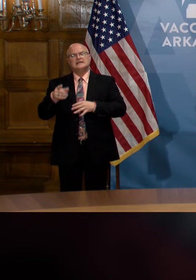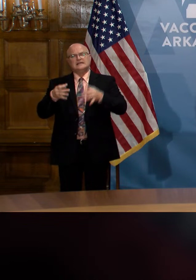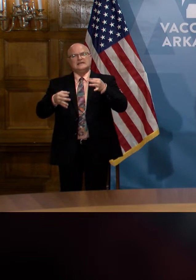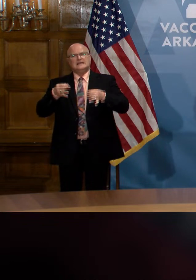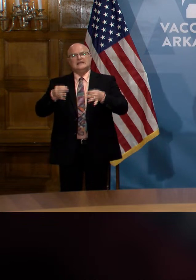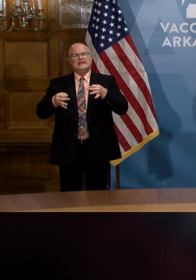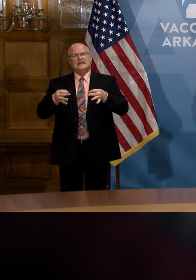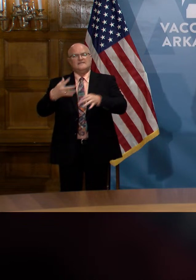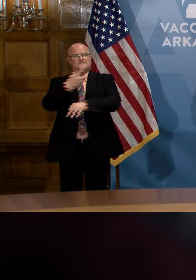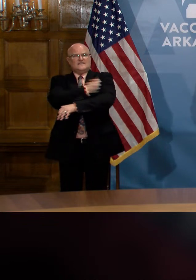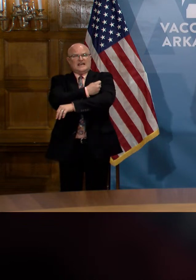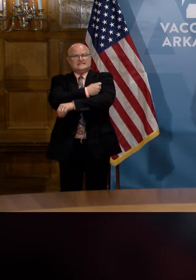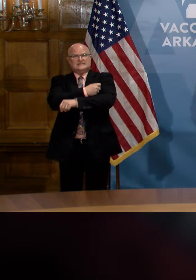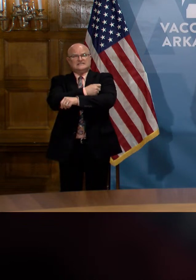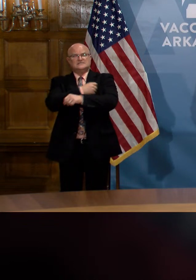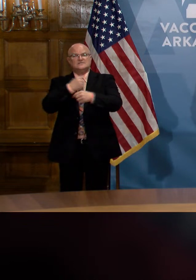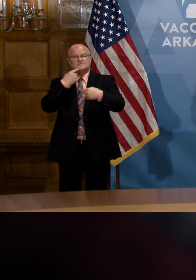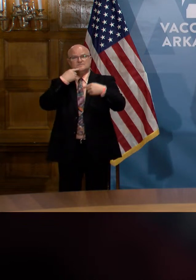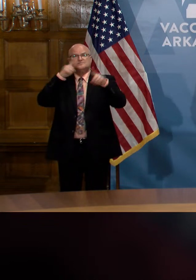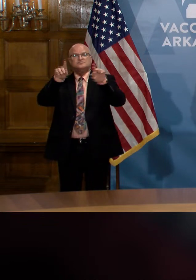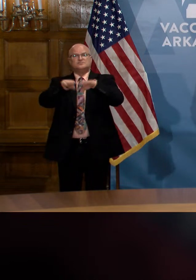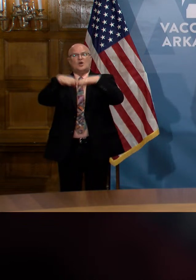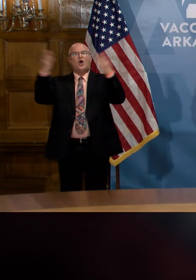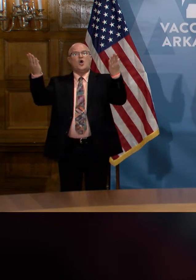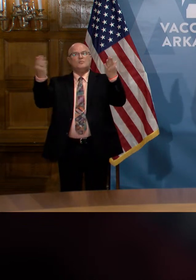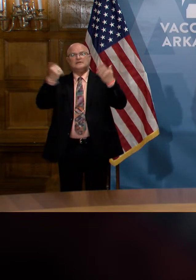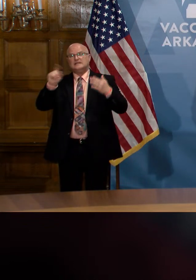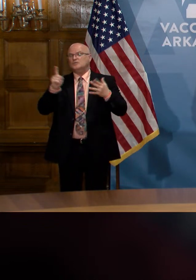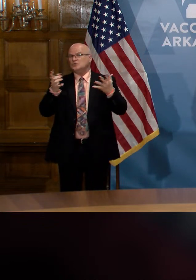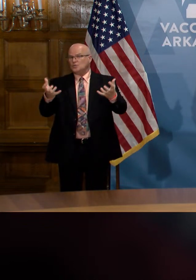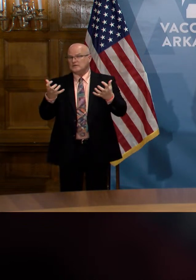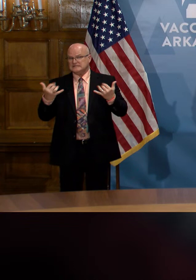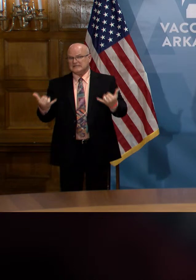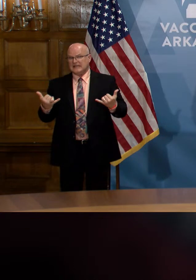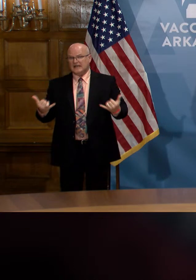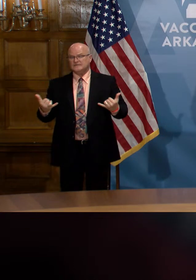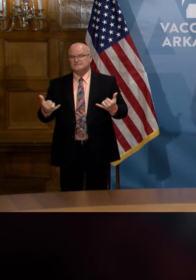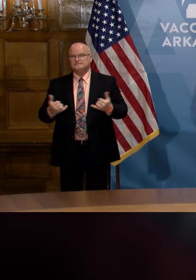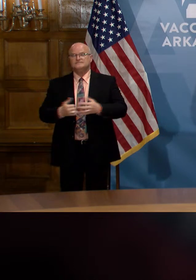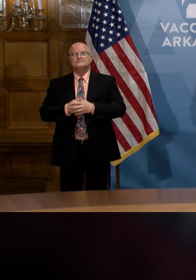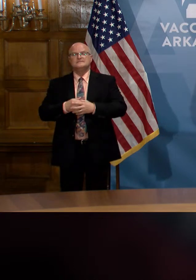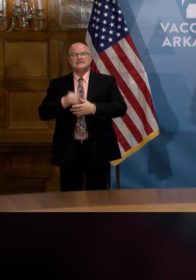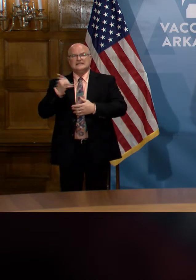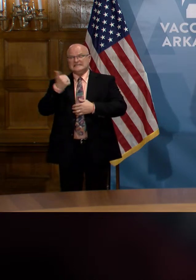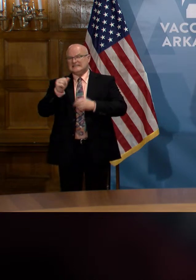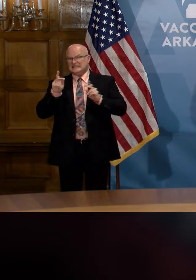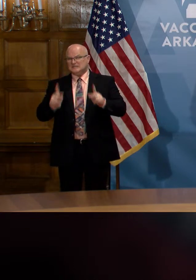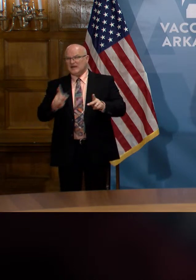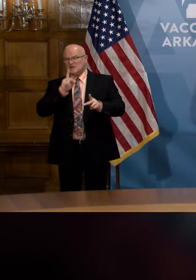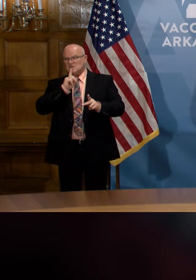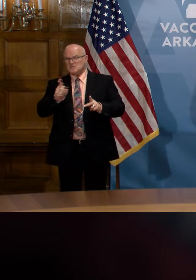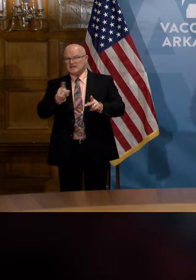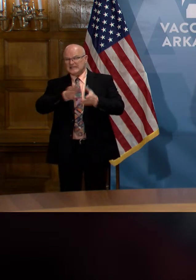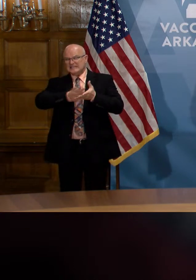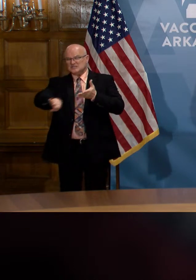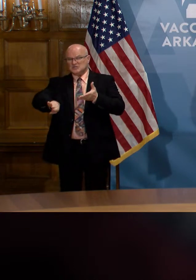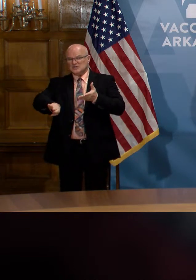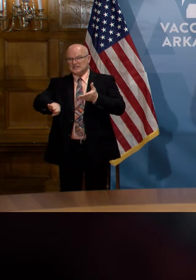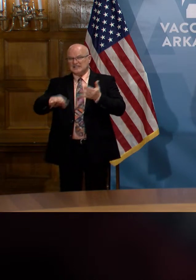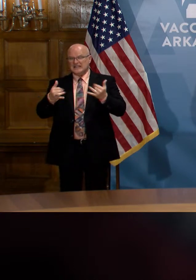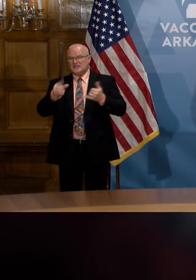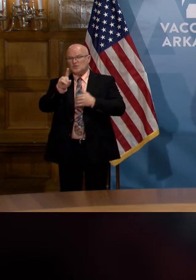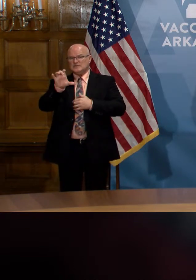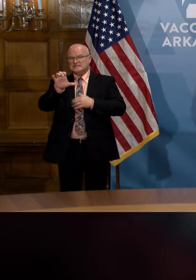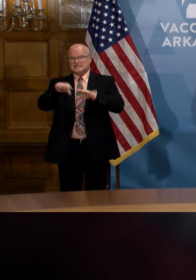whether vaccines are effectively open to pretty much anyone who wants one now. I mean, is anybody really excluded now